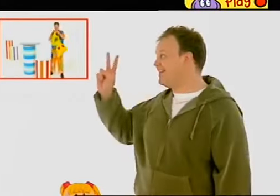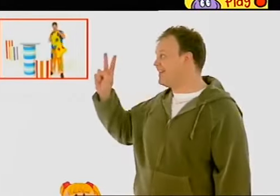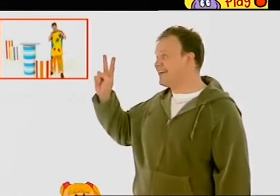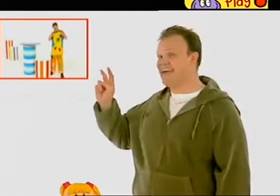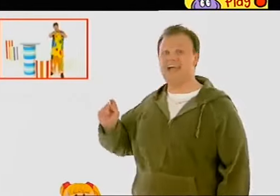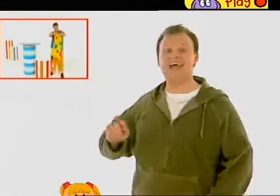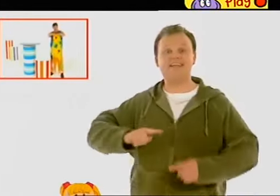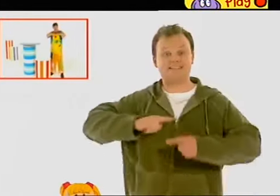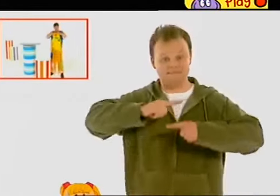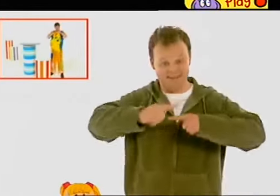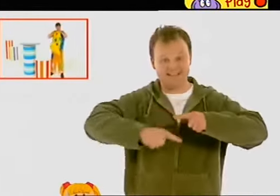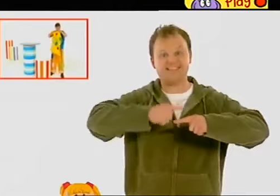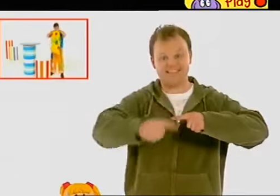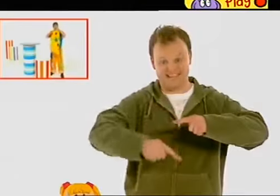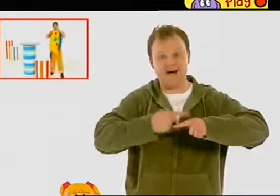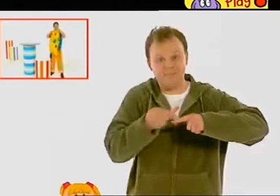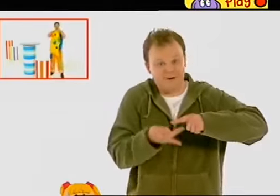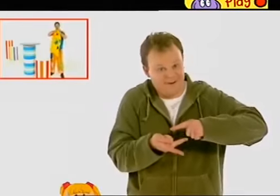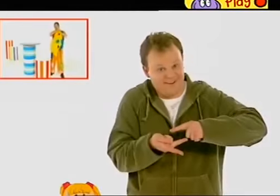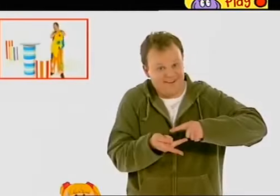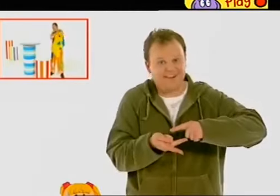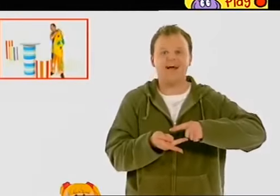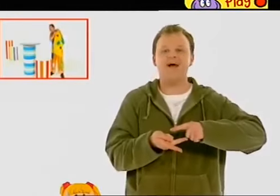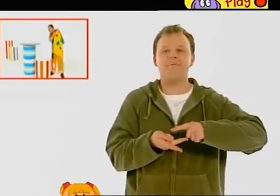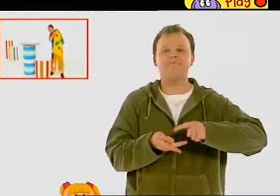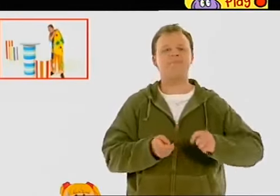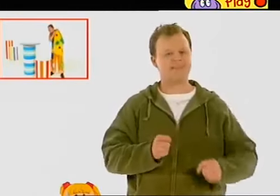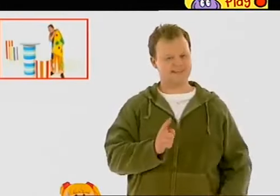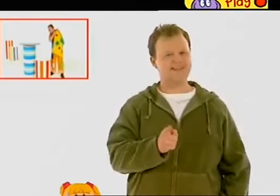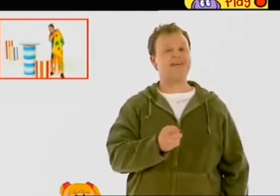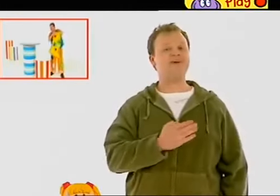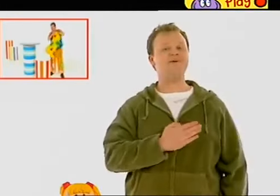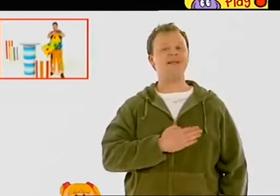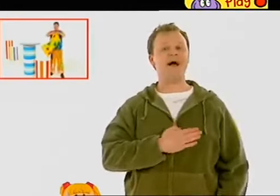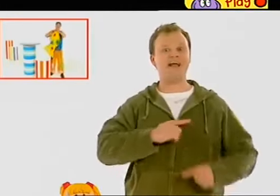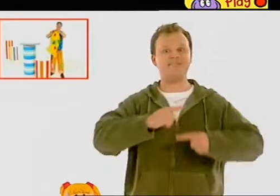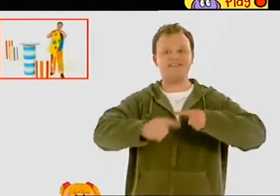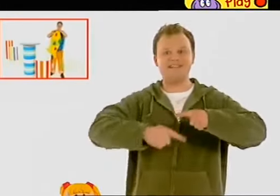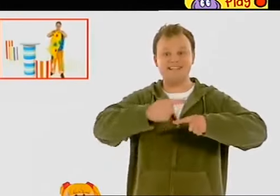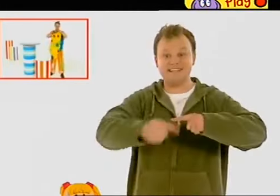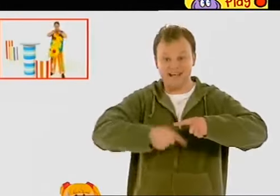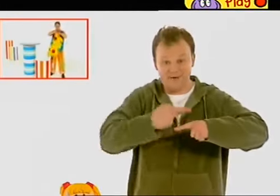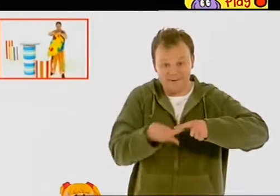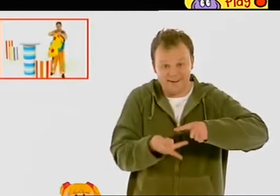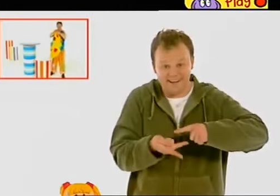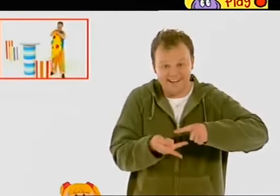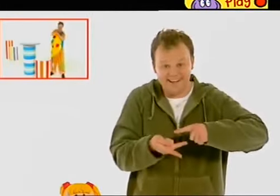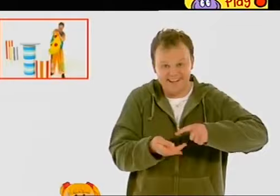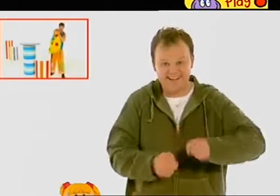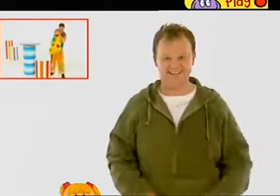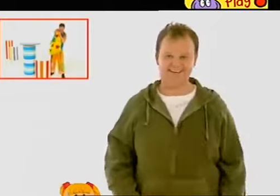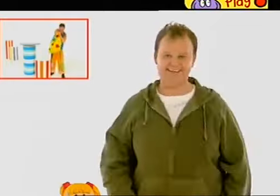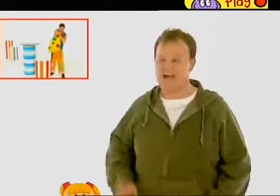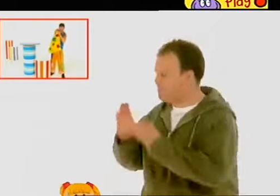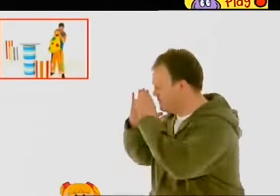Look, it's Mr. Tumble! Do you like Mr. Tumble?